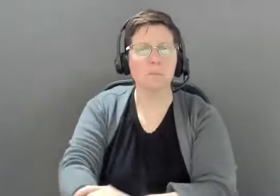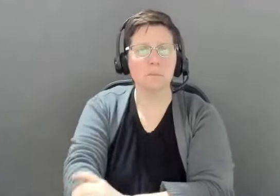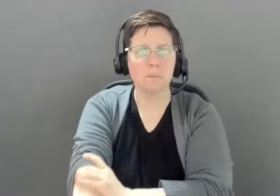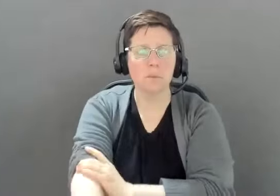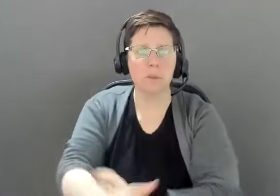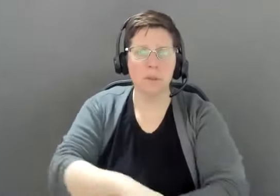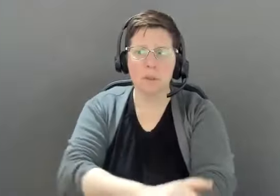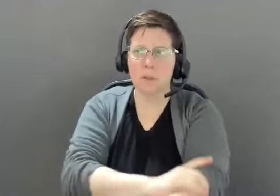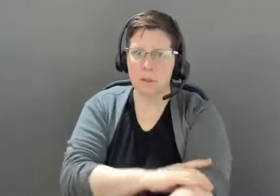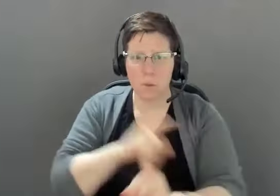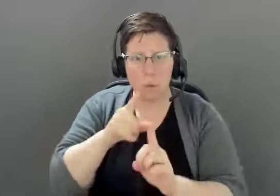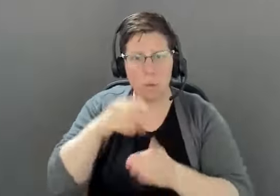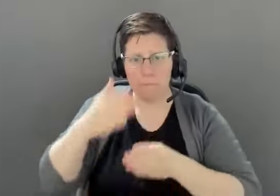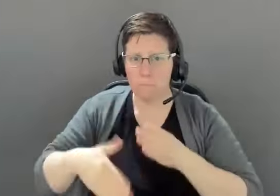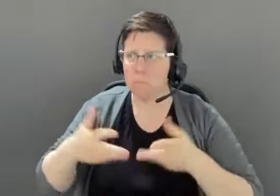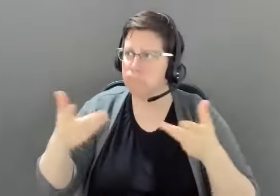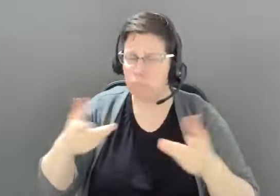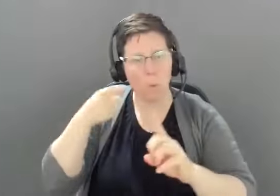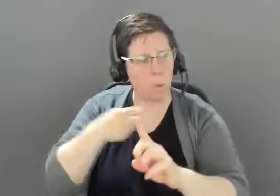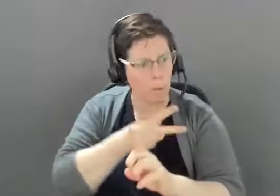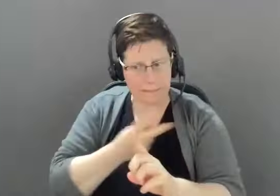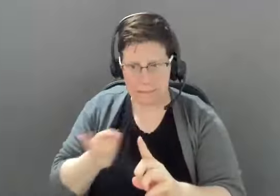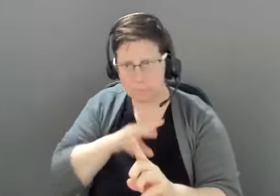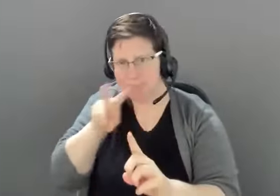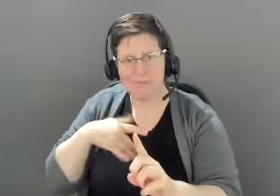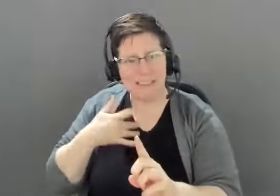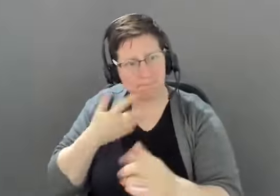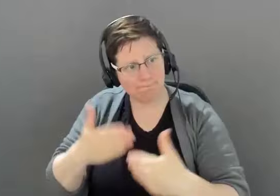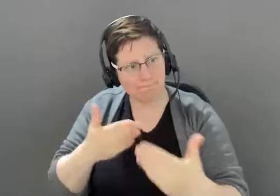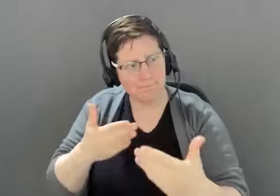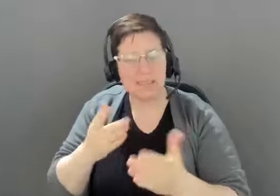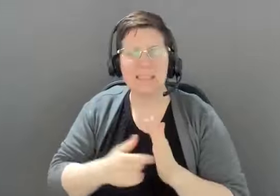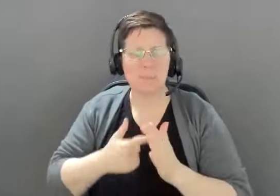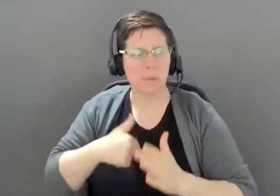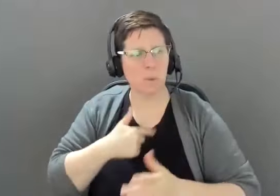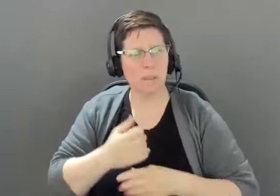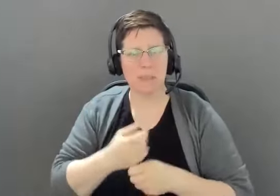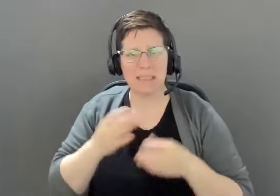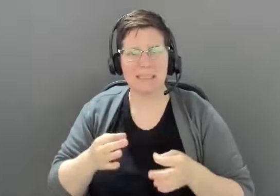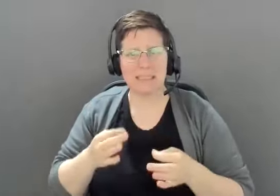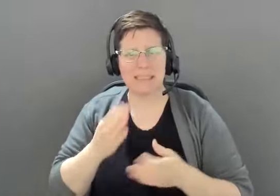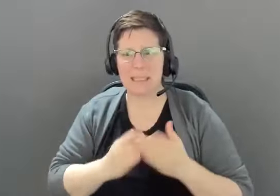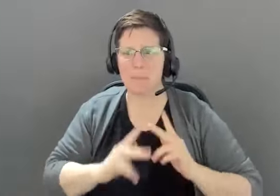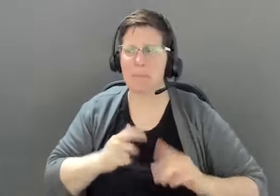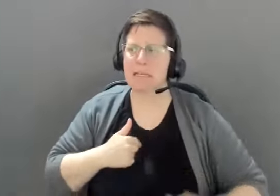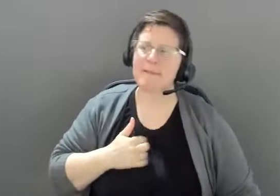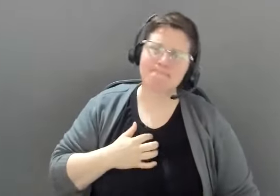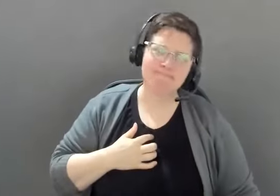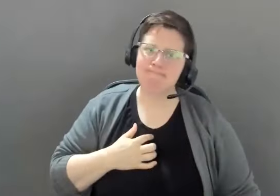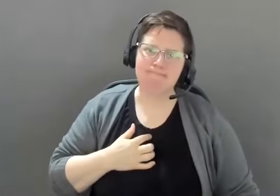oriented towards the final target. And we sometimes had to make decisions that, individuals didn't agree with, but